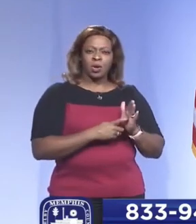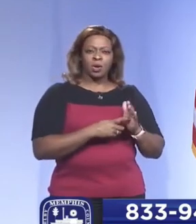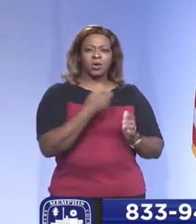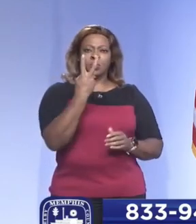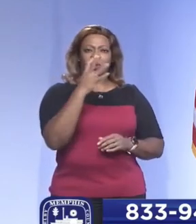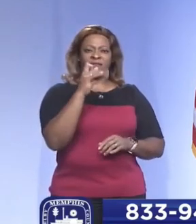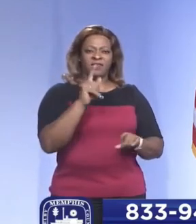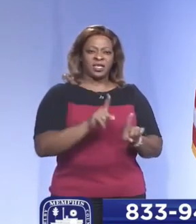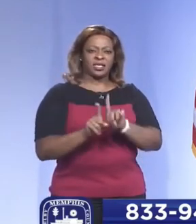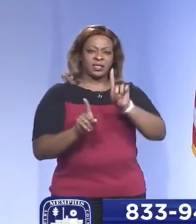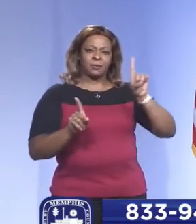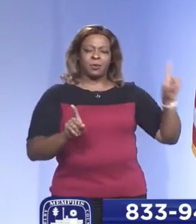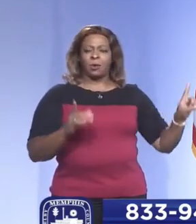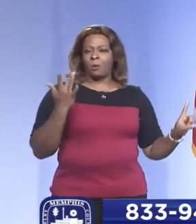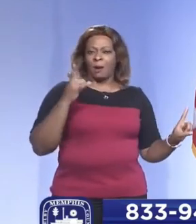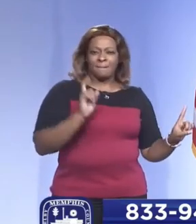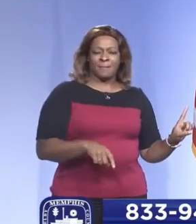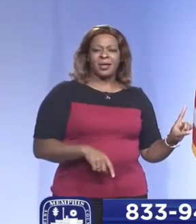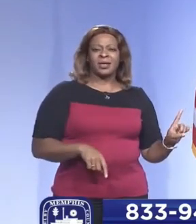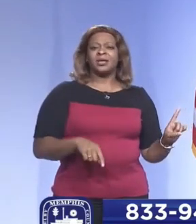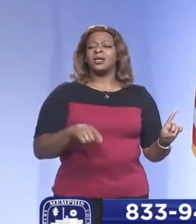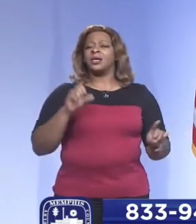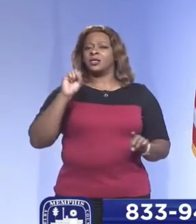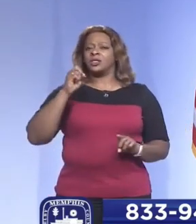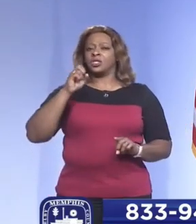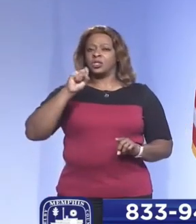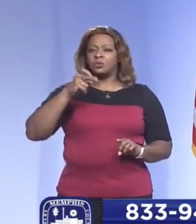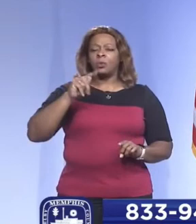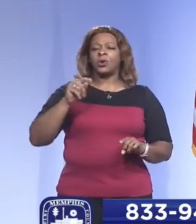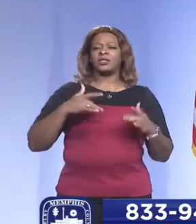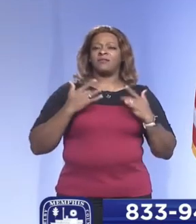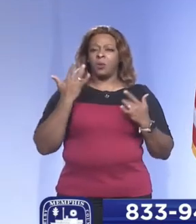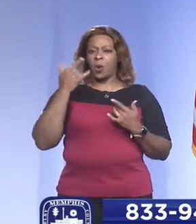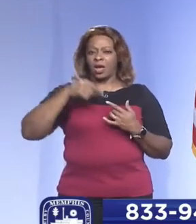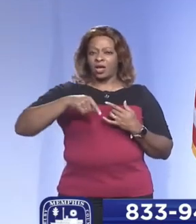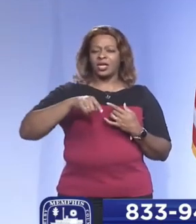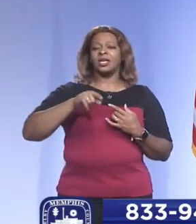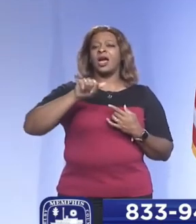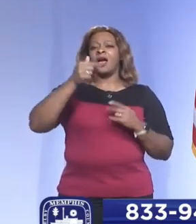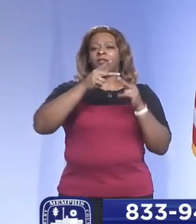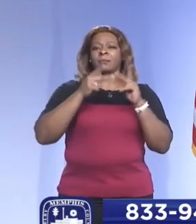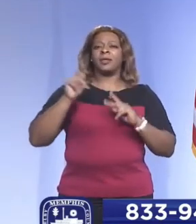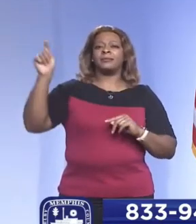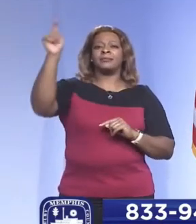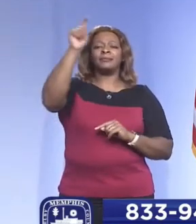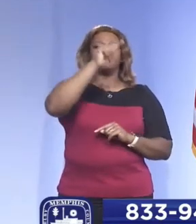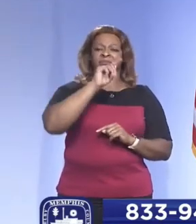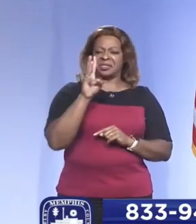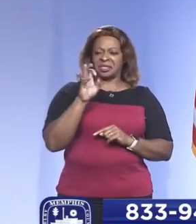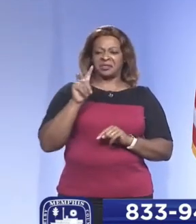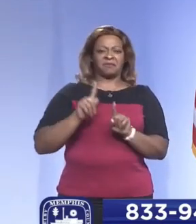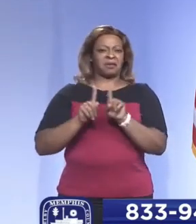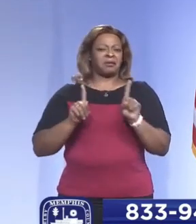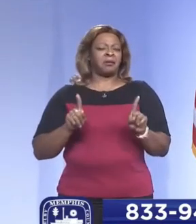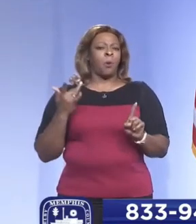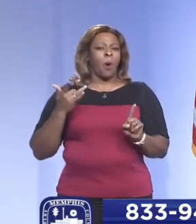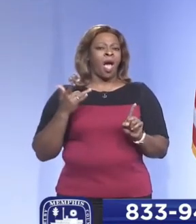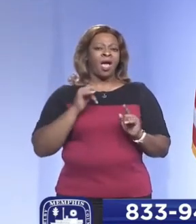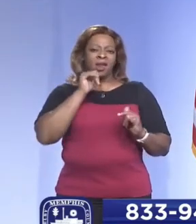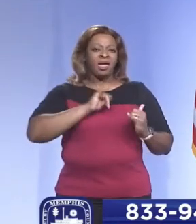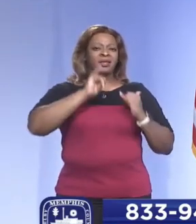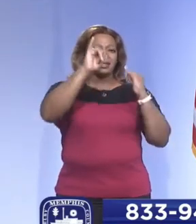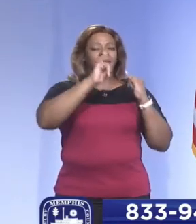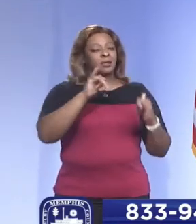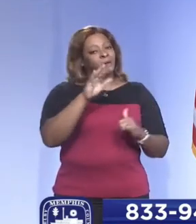feet separation in sporting events while other places are only 6 feet.